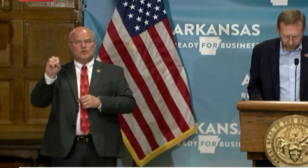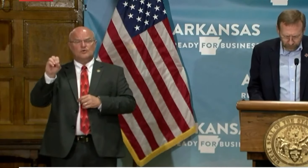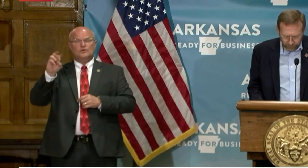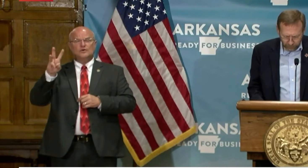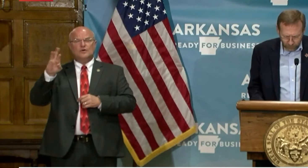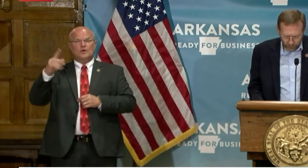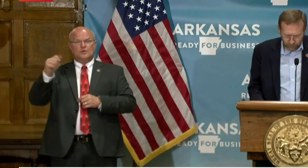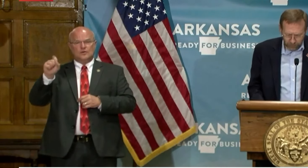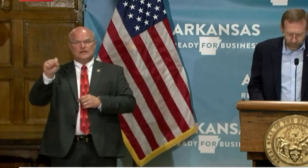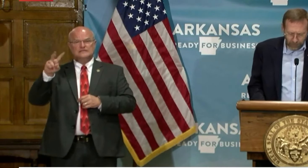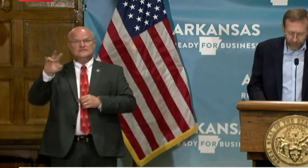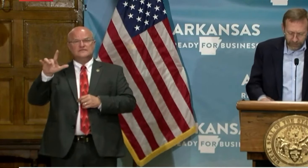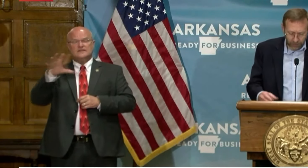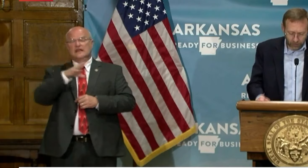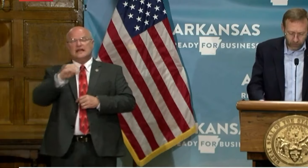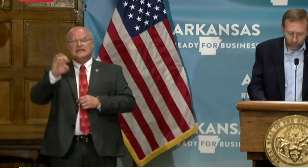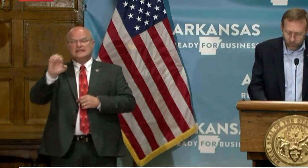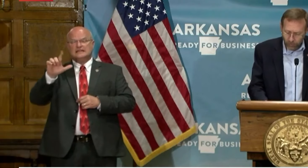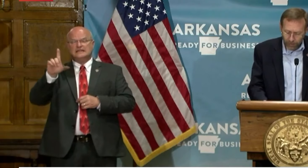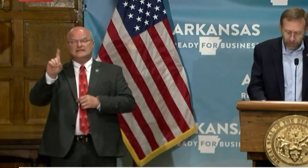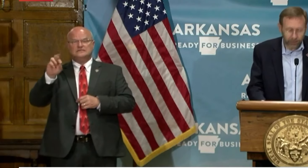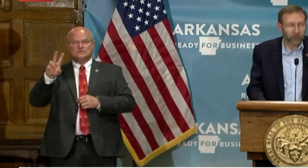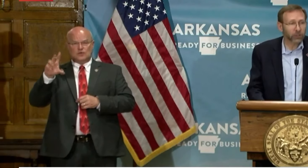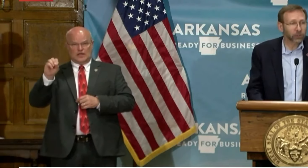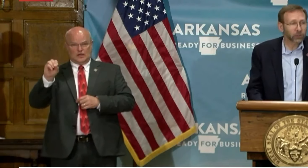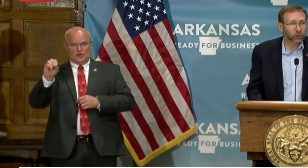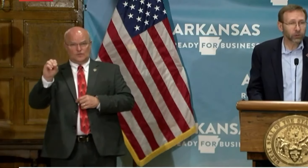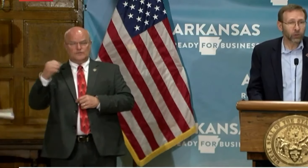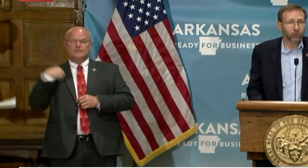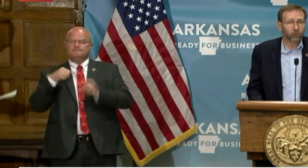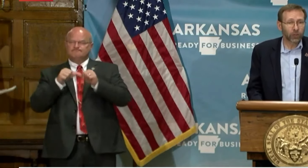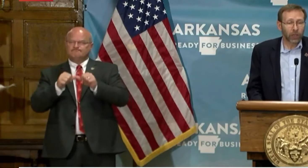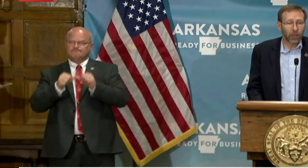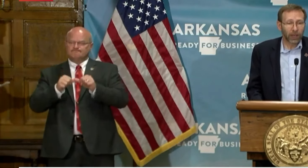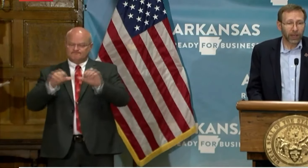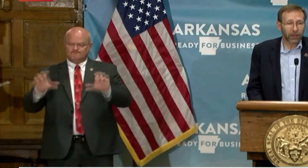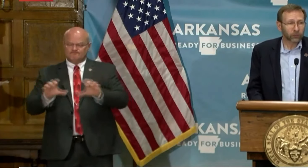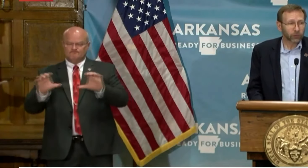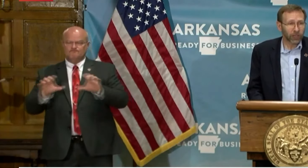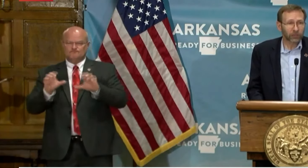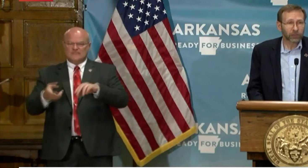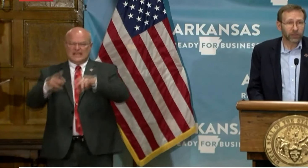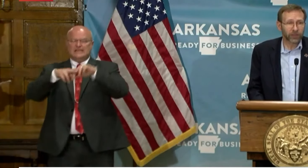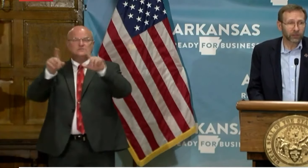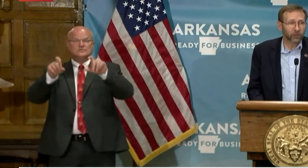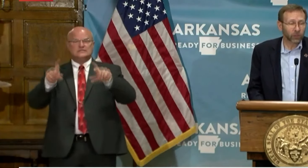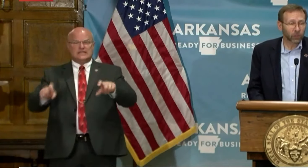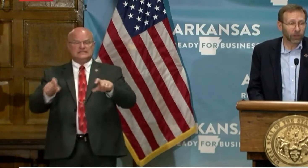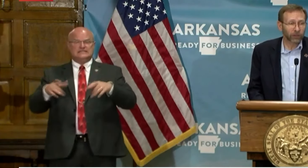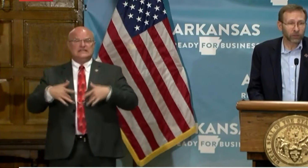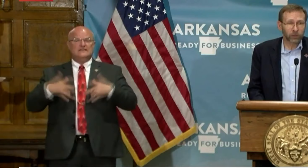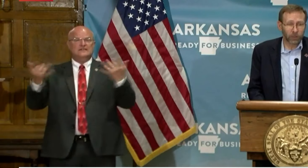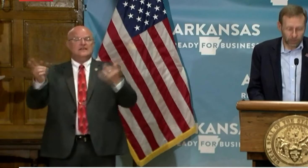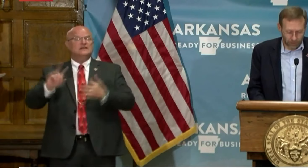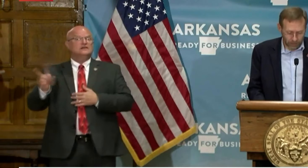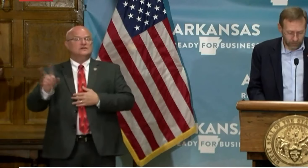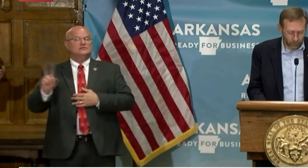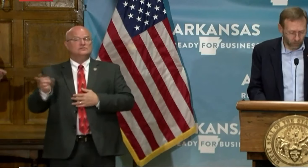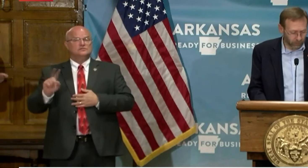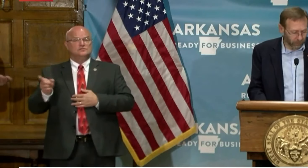Dorado as well. And we will continue to do those extra testing events